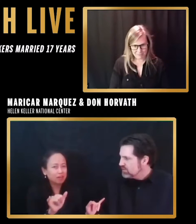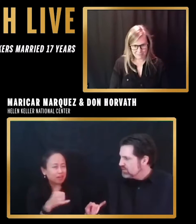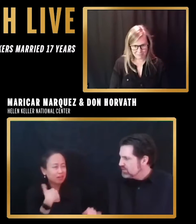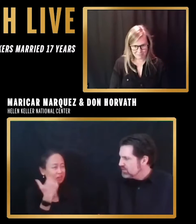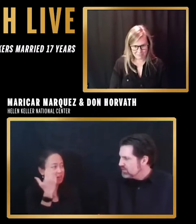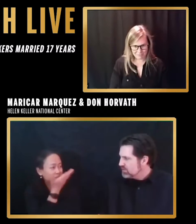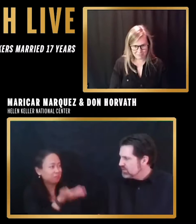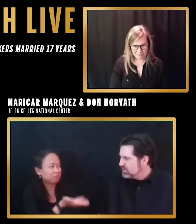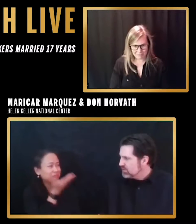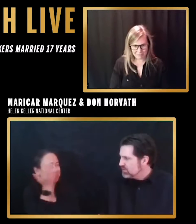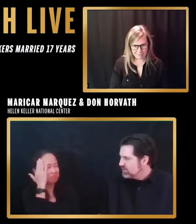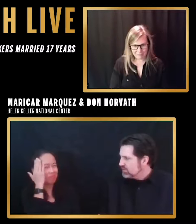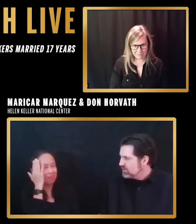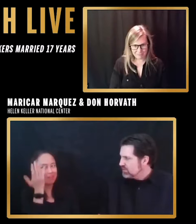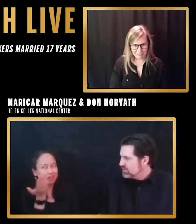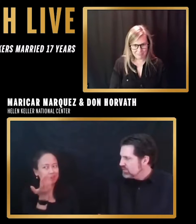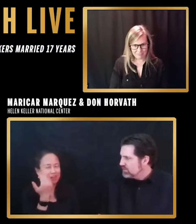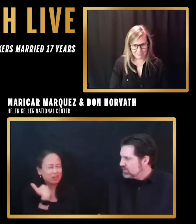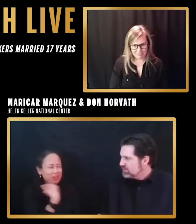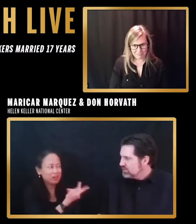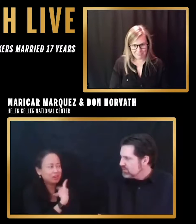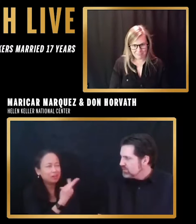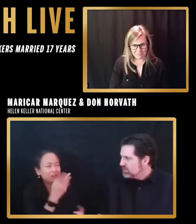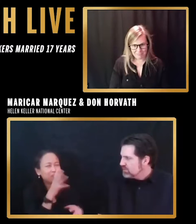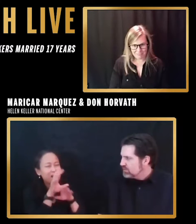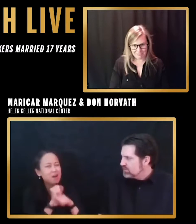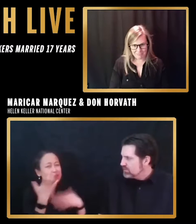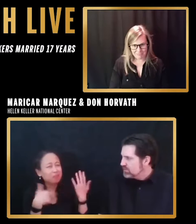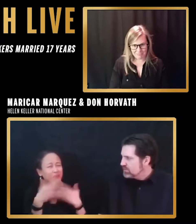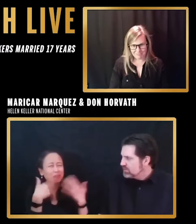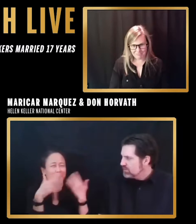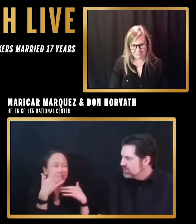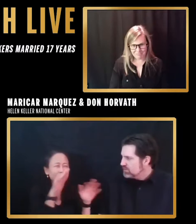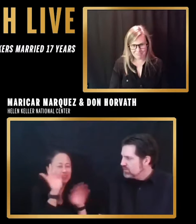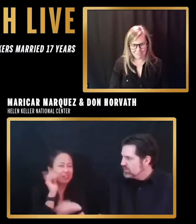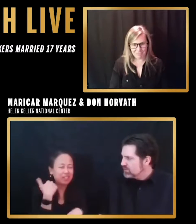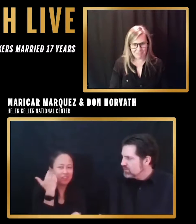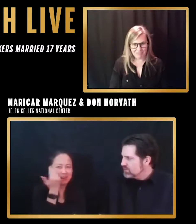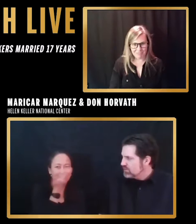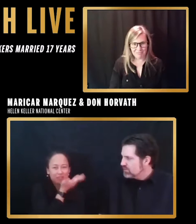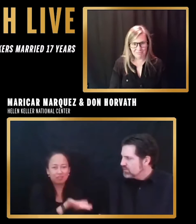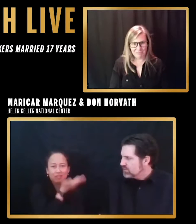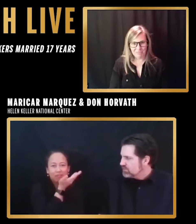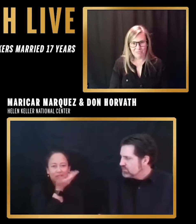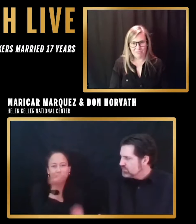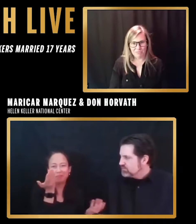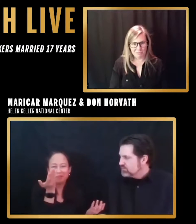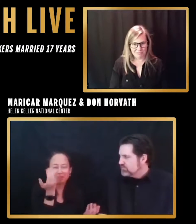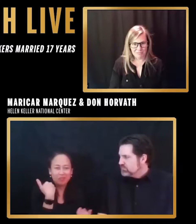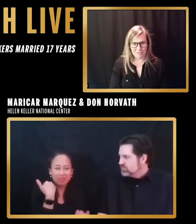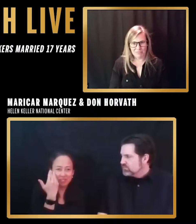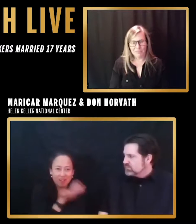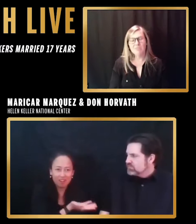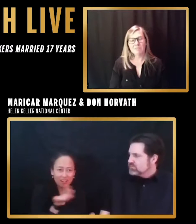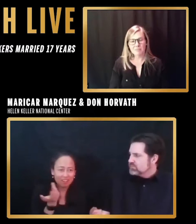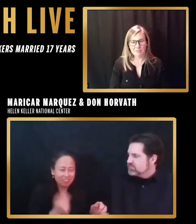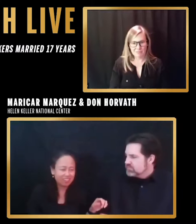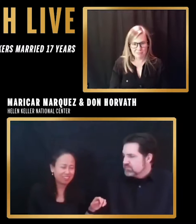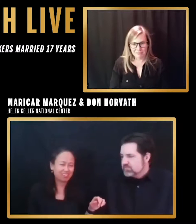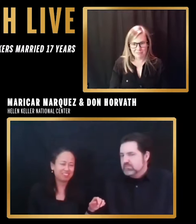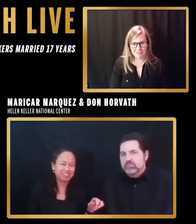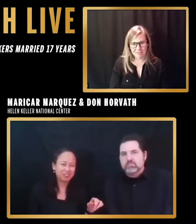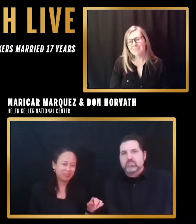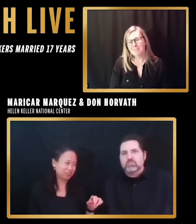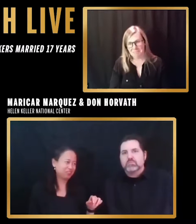can understand when he's sim comps. I can understand when he's using ASL. We've known each other for so long. I'm so used to communicating with him.